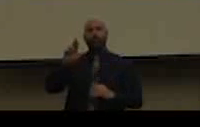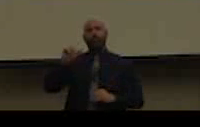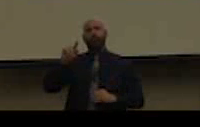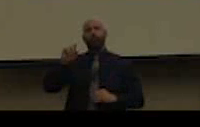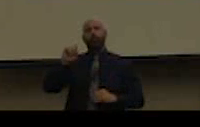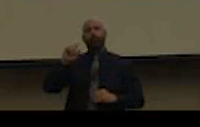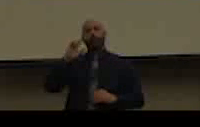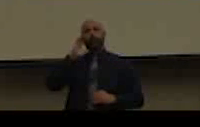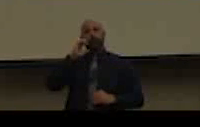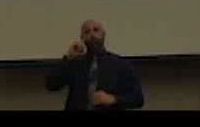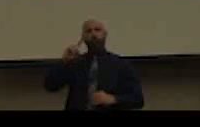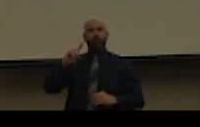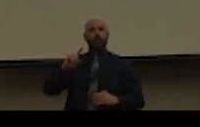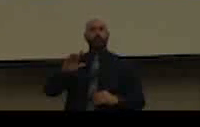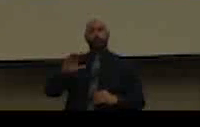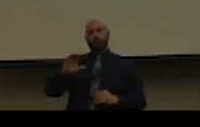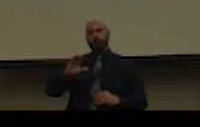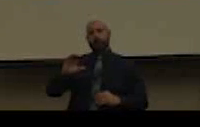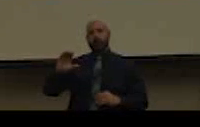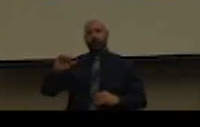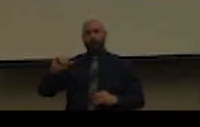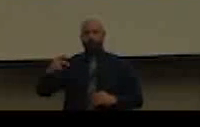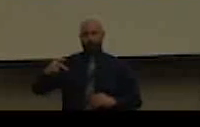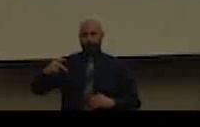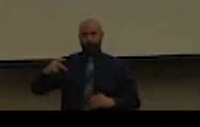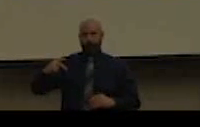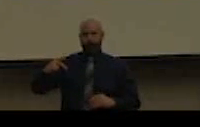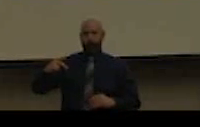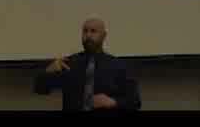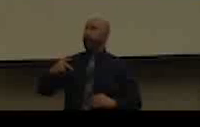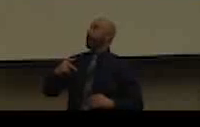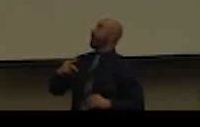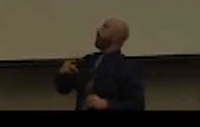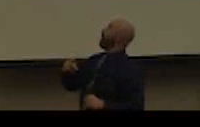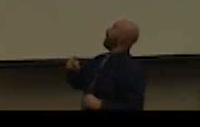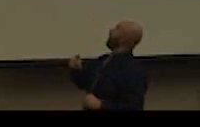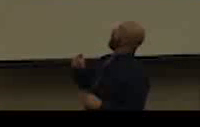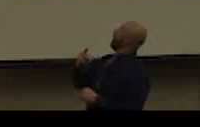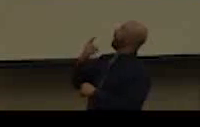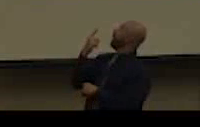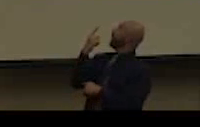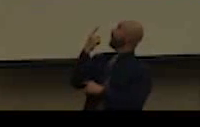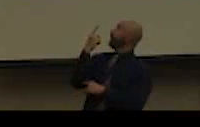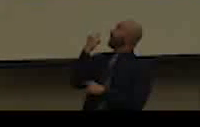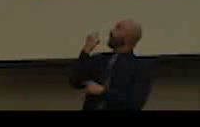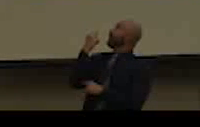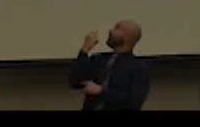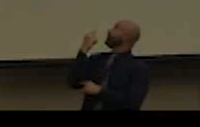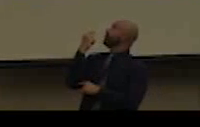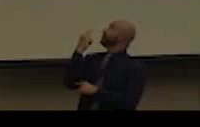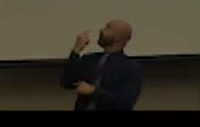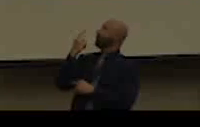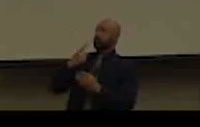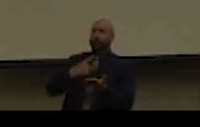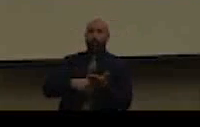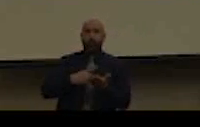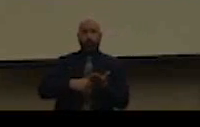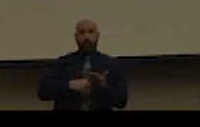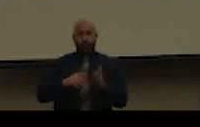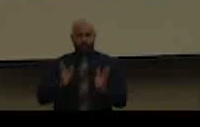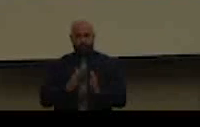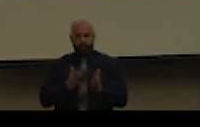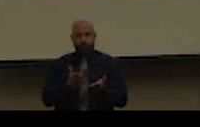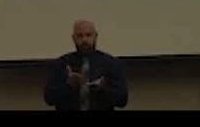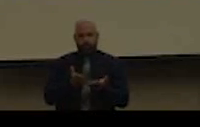about how not only do we serve a very small number of children, roughly 15,000 per year, but the rate at which